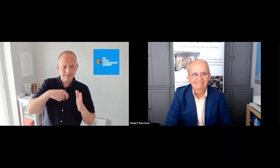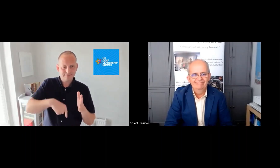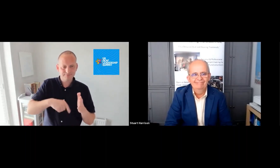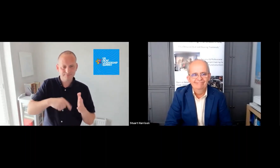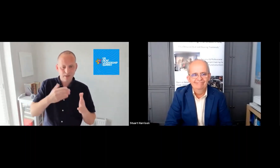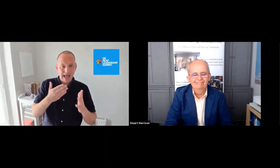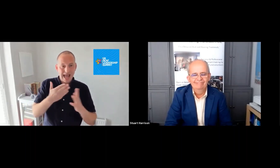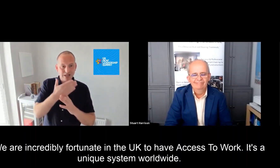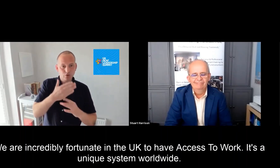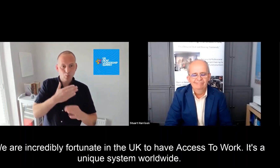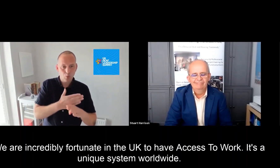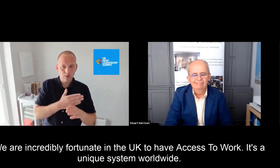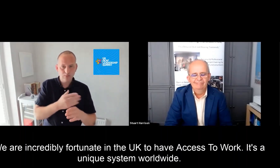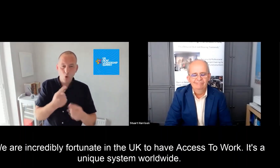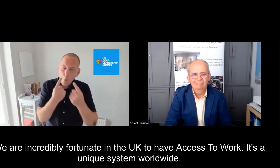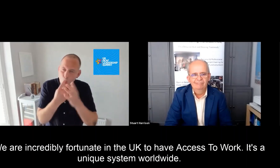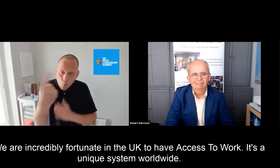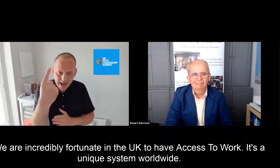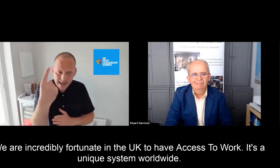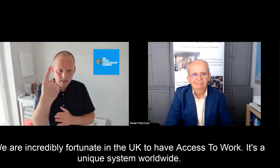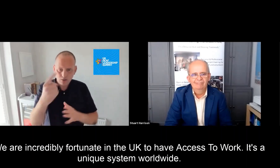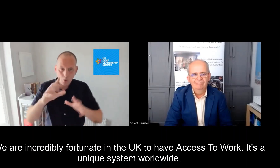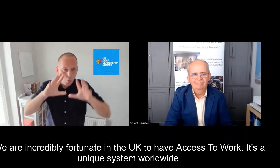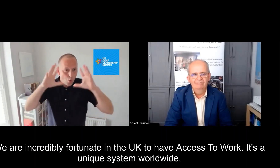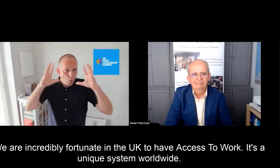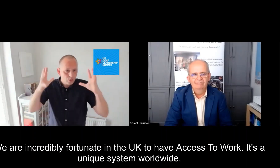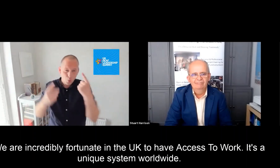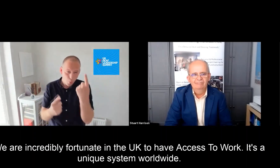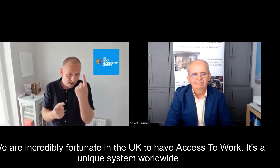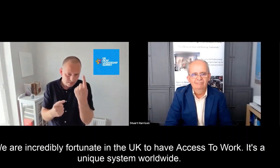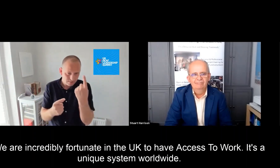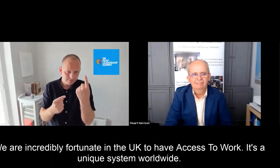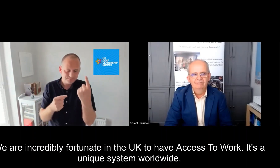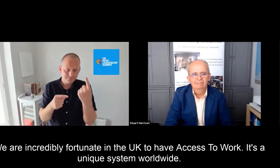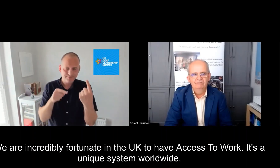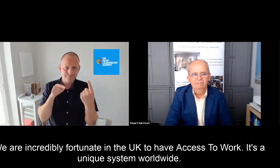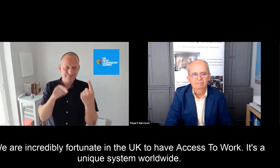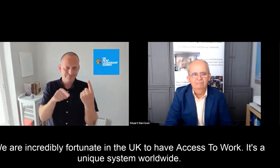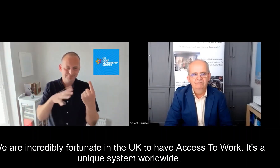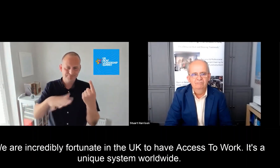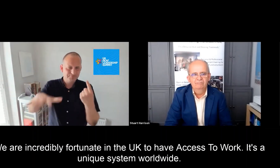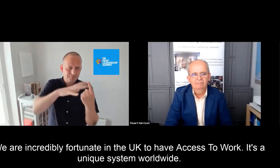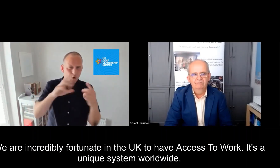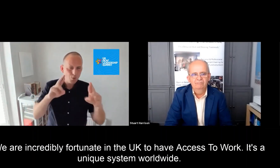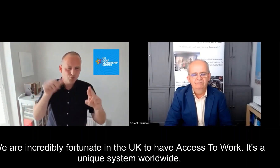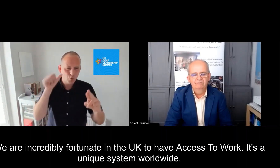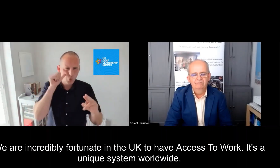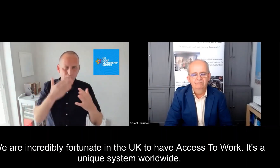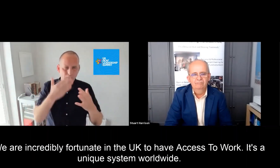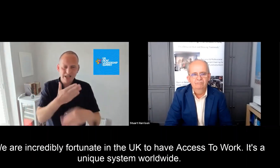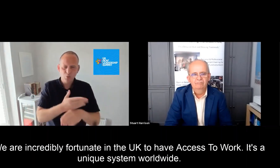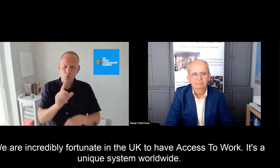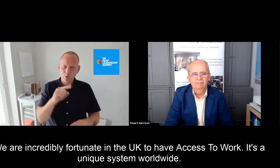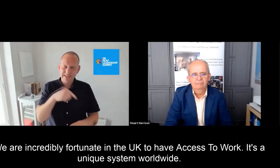Oh, we are incredibly fortunate in the UK to have access to work. It's a unique system